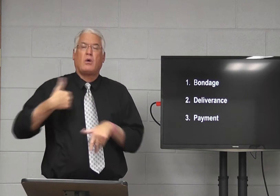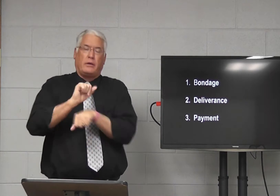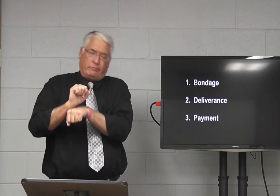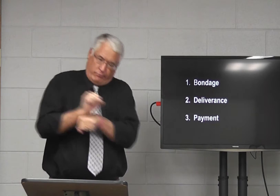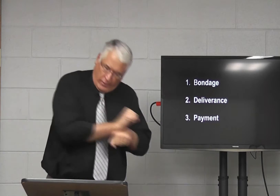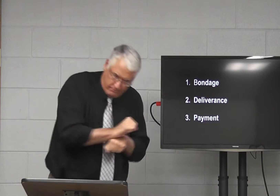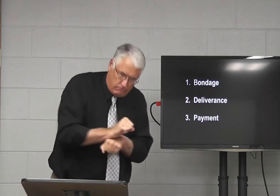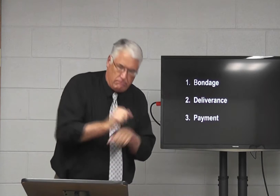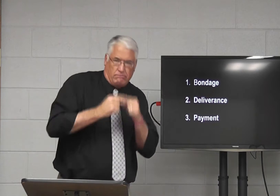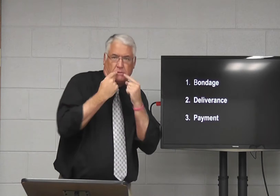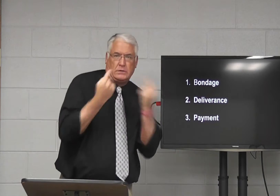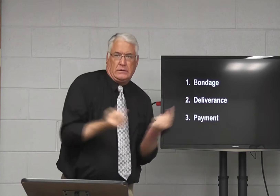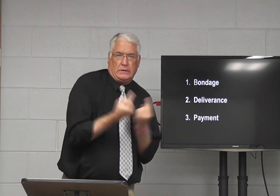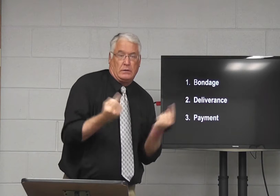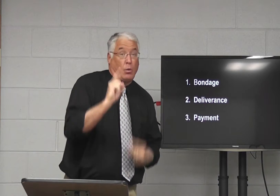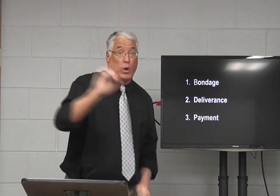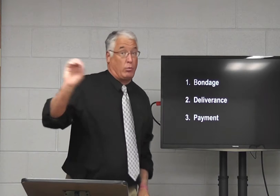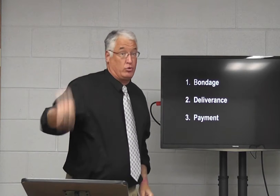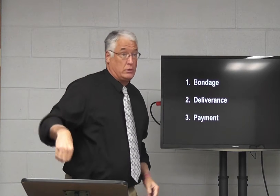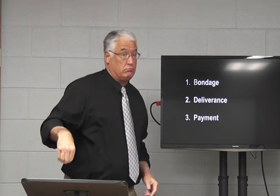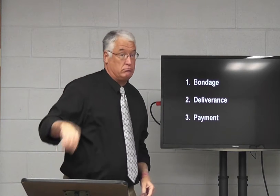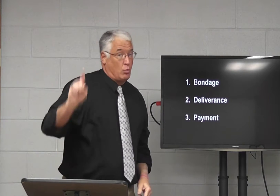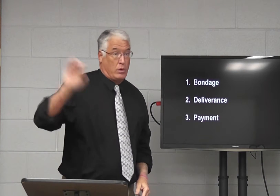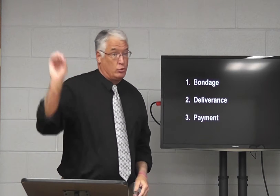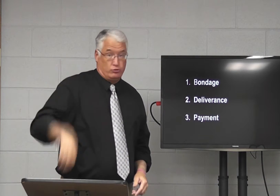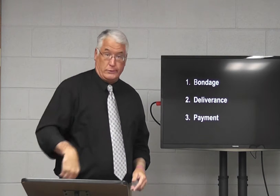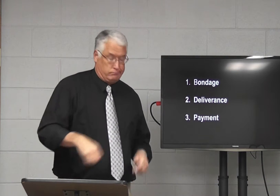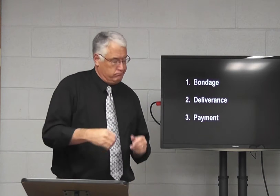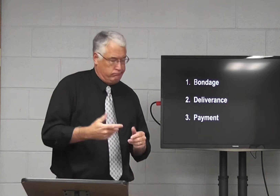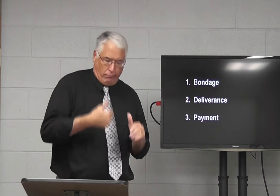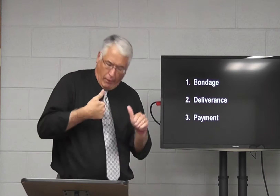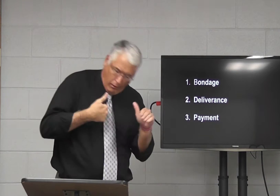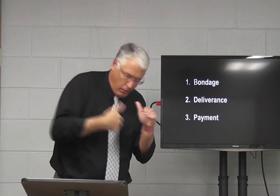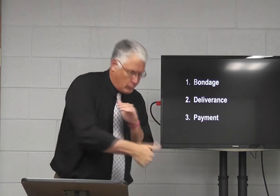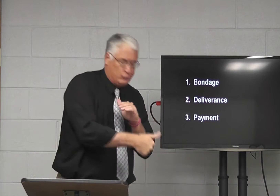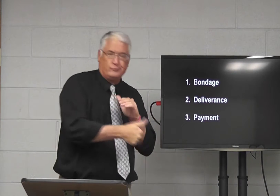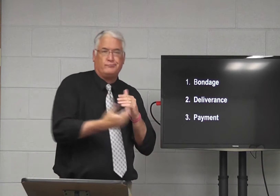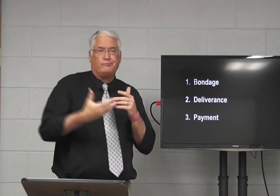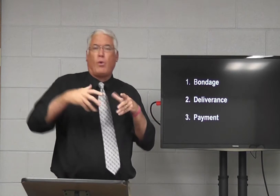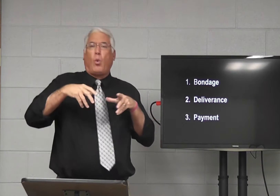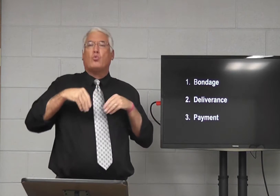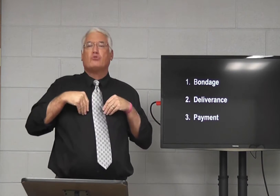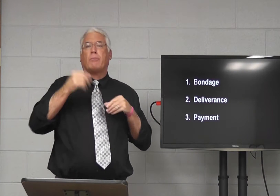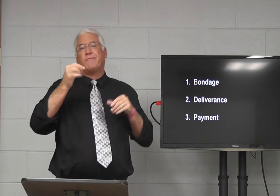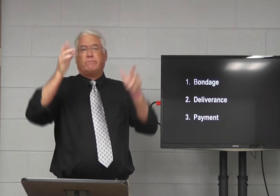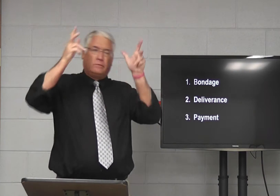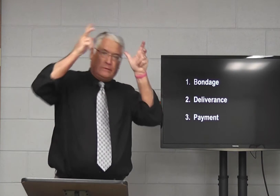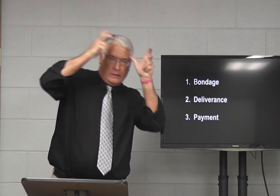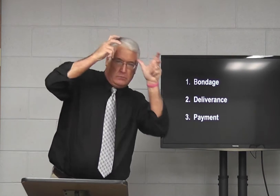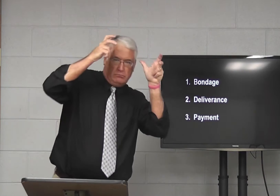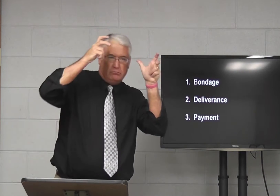sinners and we're slaves to sin 100%. You know, we're under